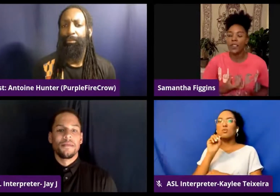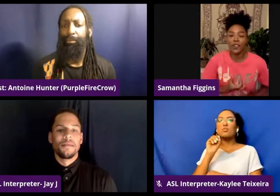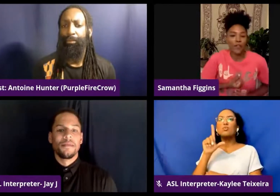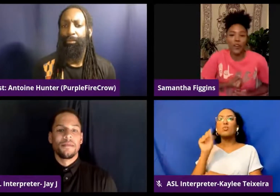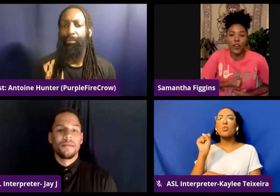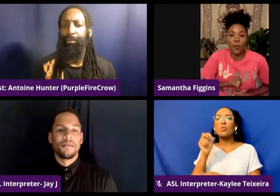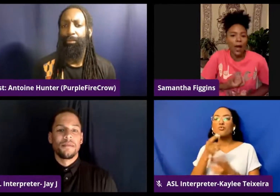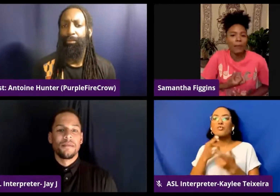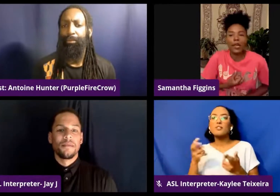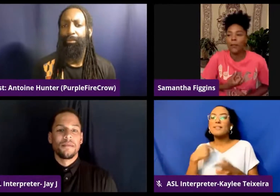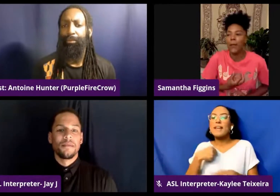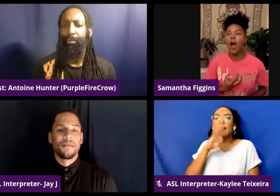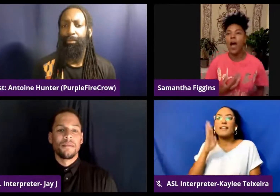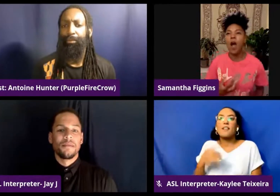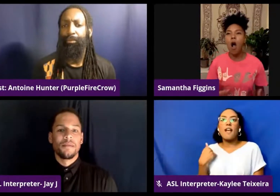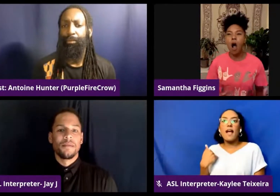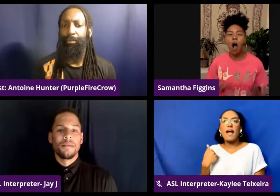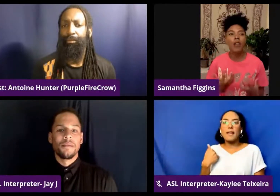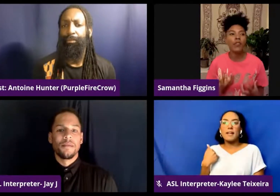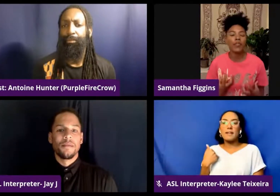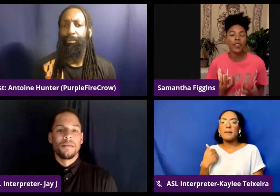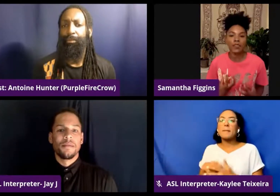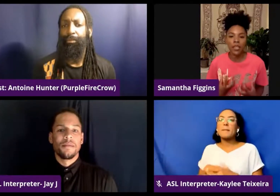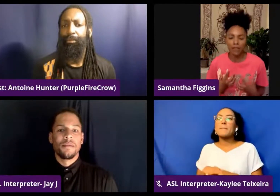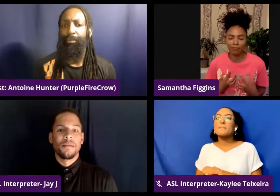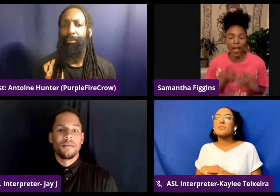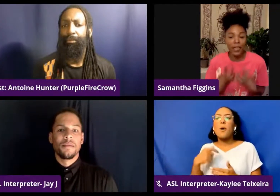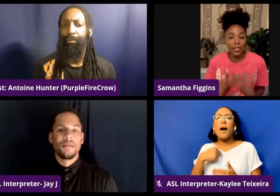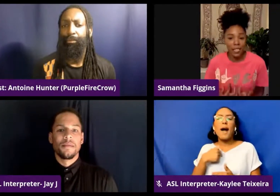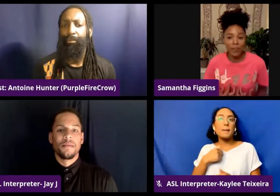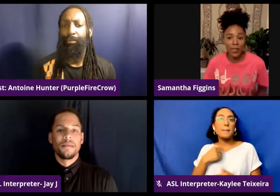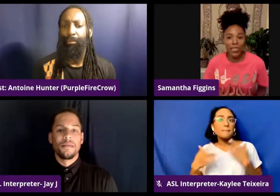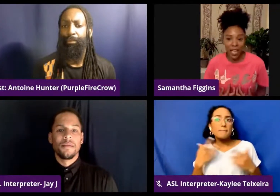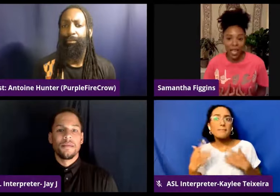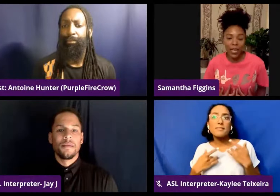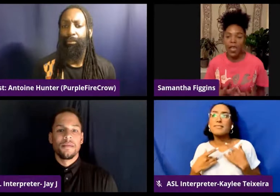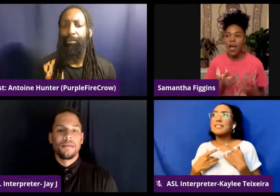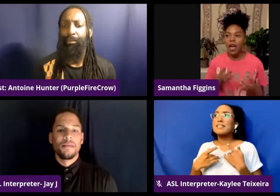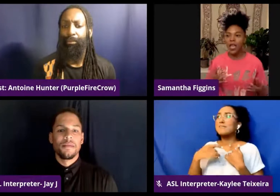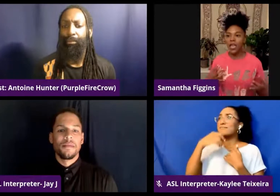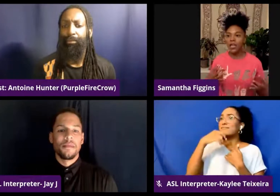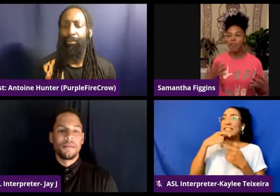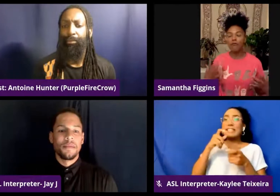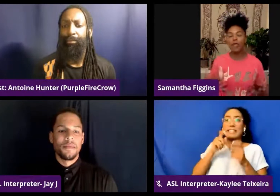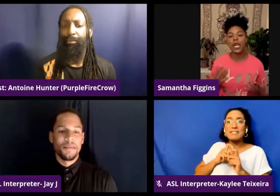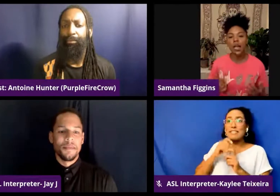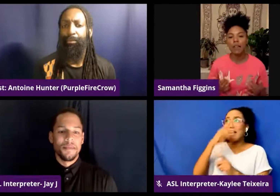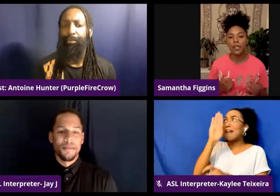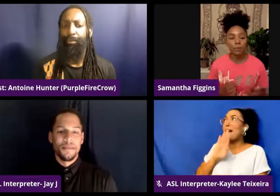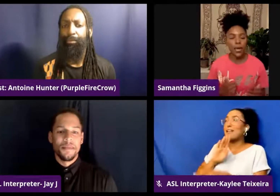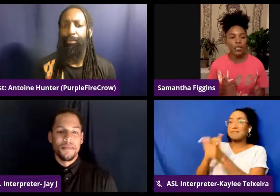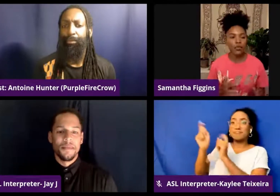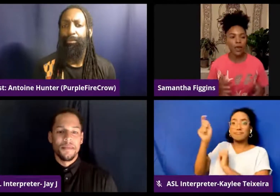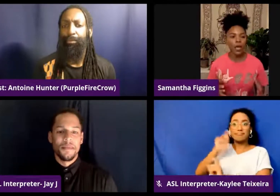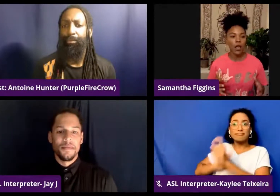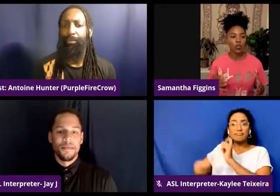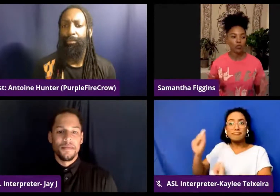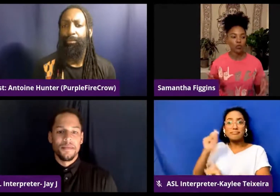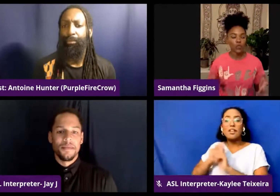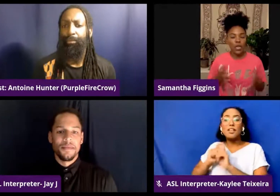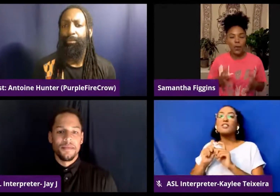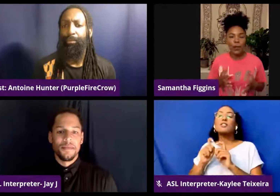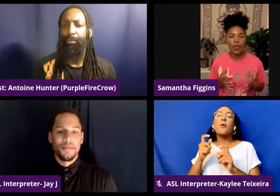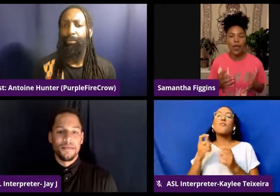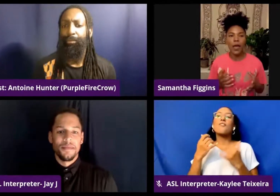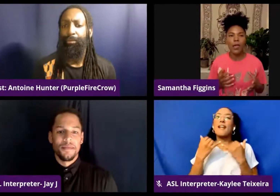I'm feeling very pumped up about all the gifts that God has given me inside. And I really have space right now